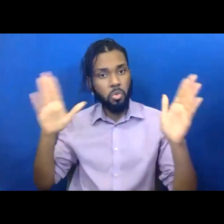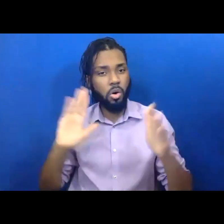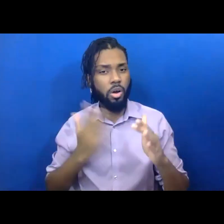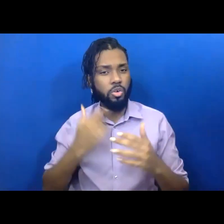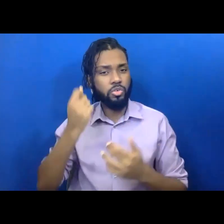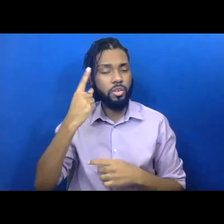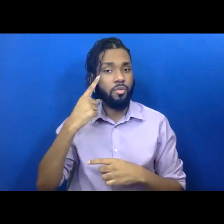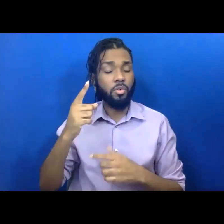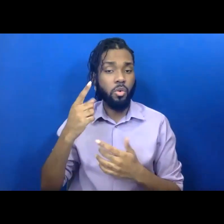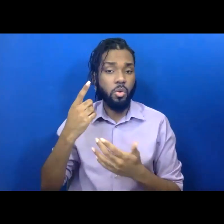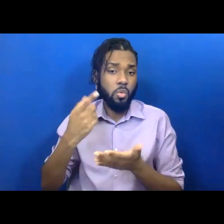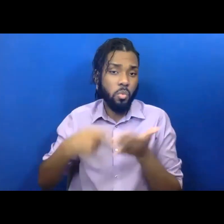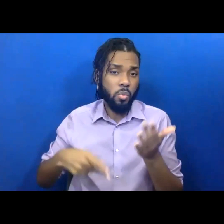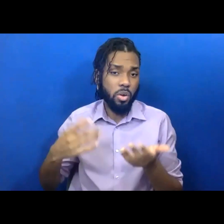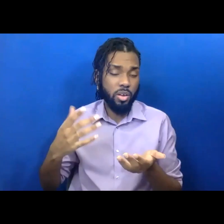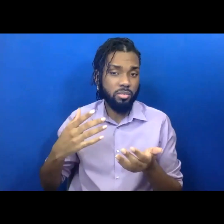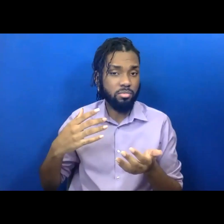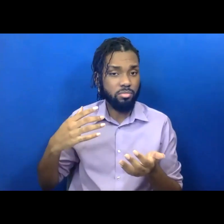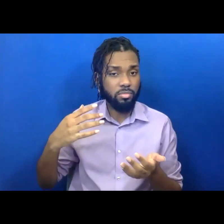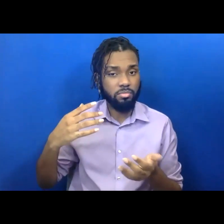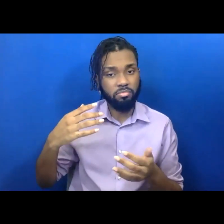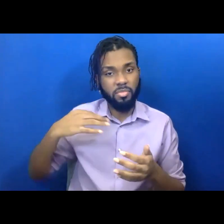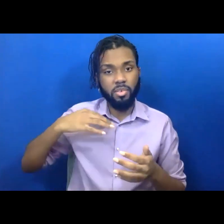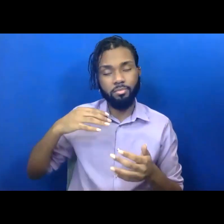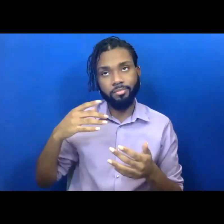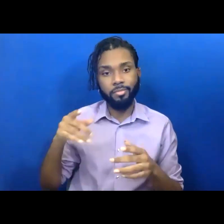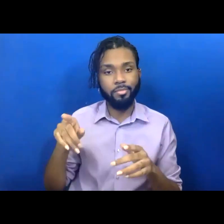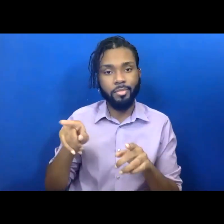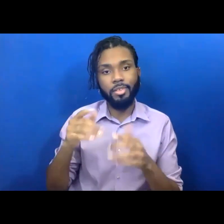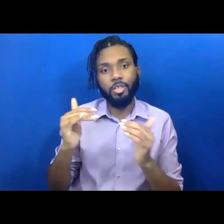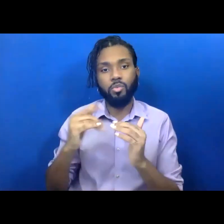as something that is worth rewarding.